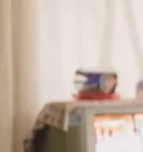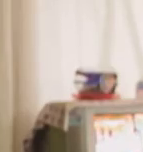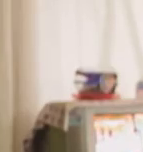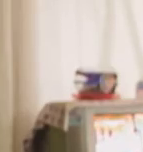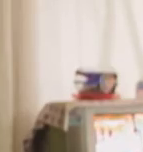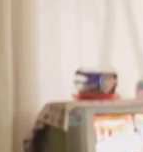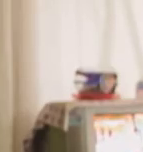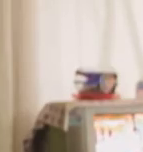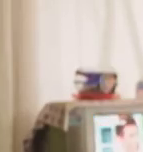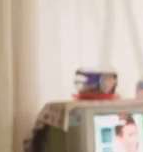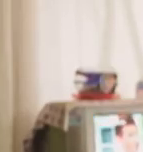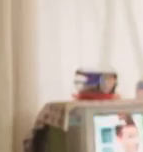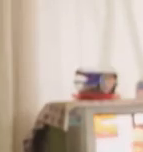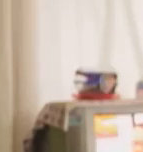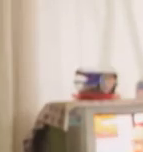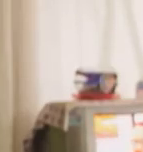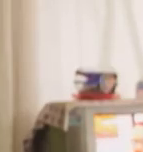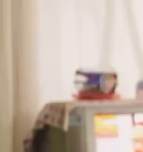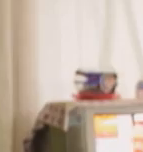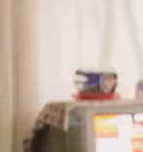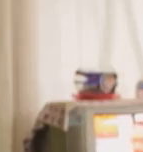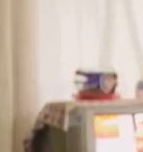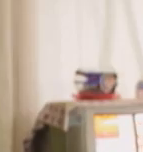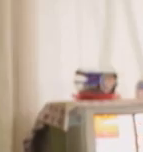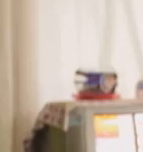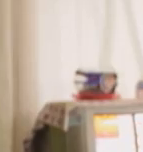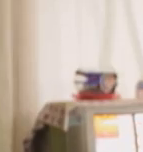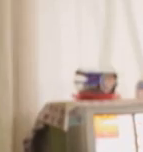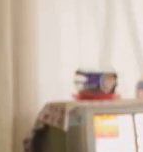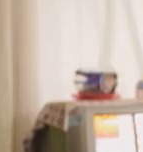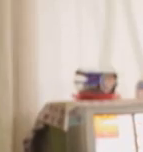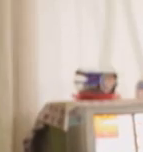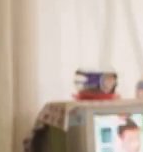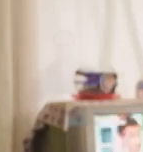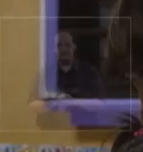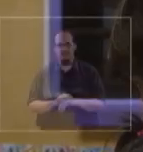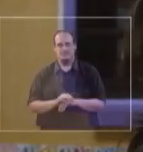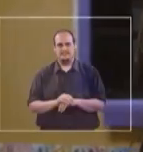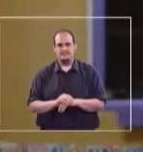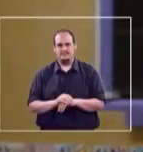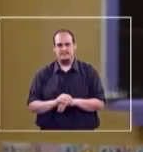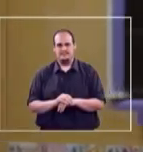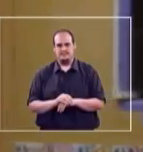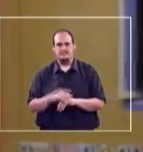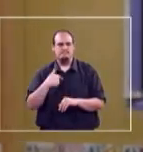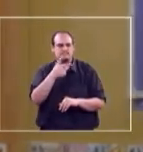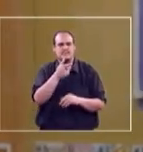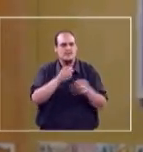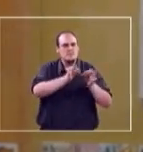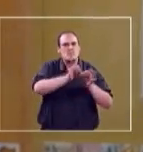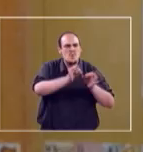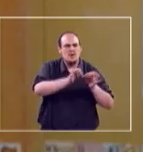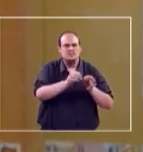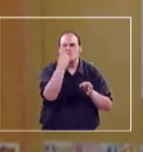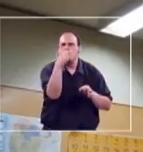to expand it out to all of the children. I felt it was too much for me. I was scared, embarrassed. The Canales Civil Association